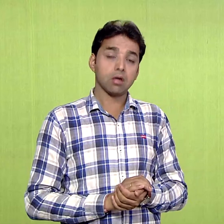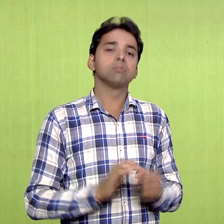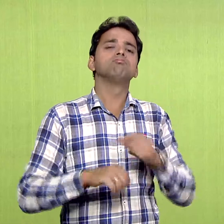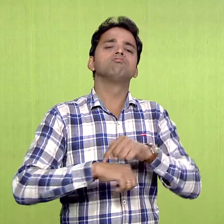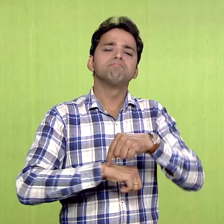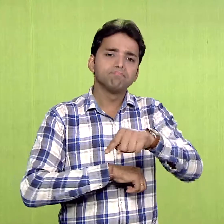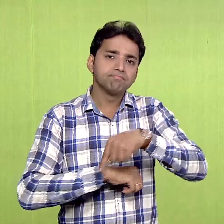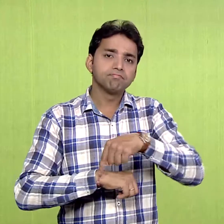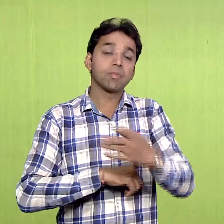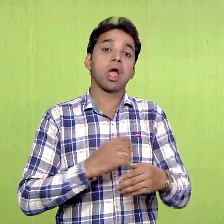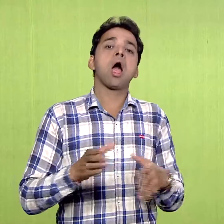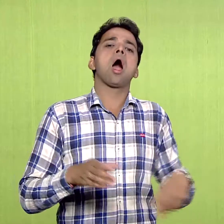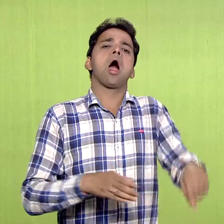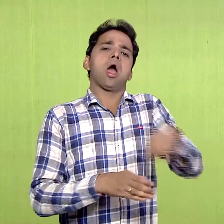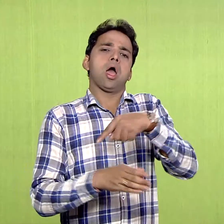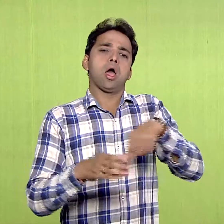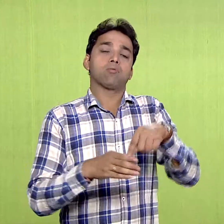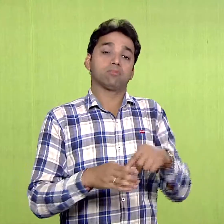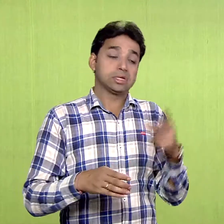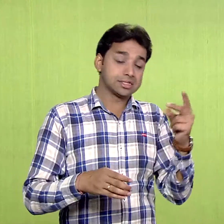sometime around the second millennium BC